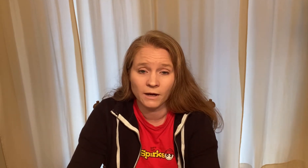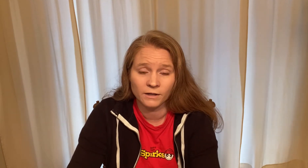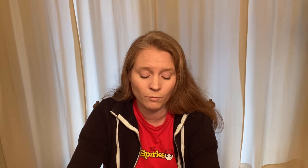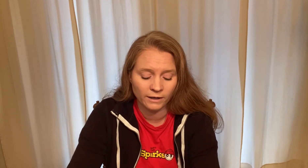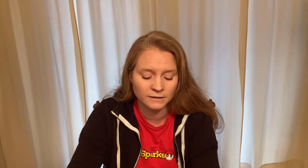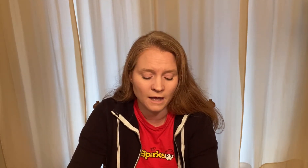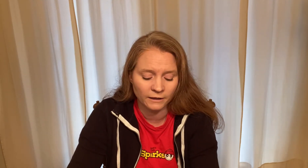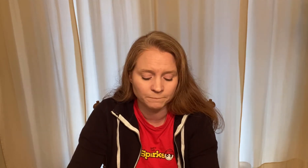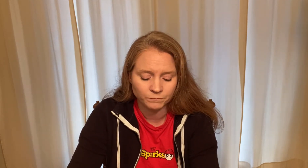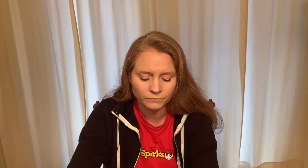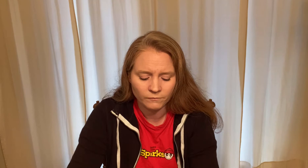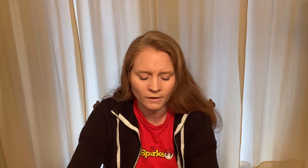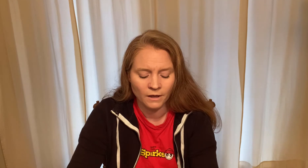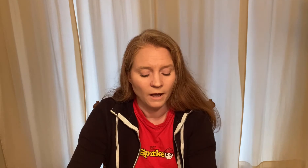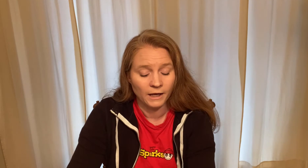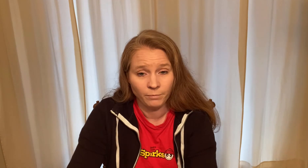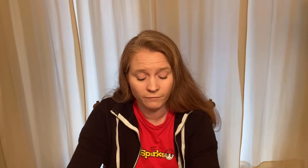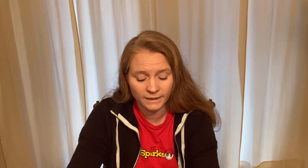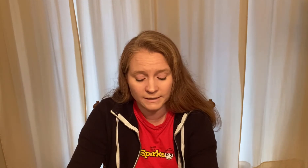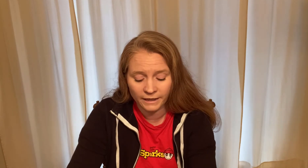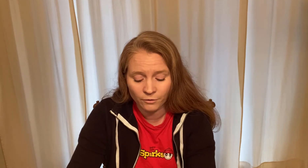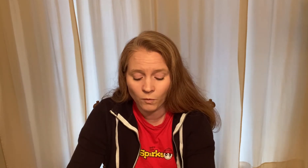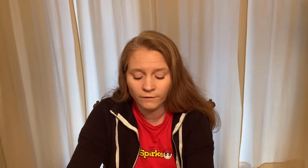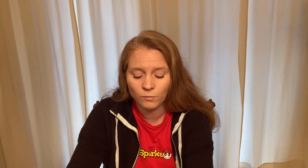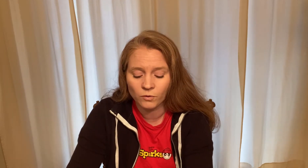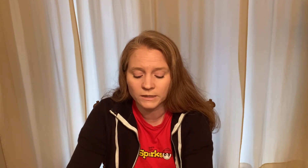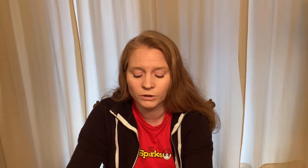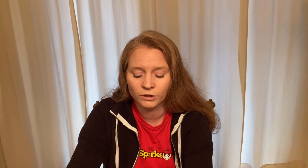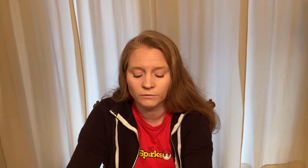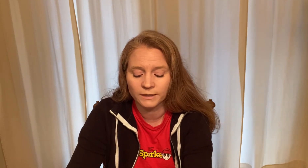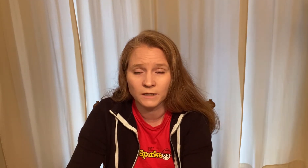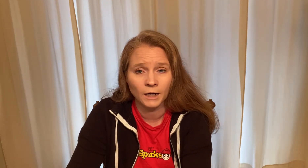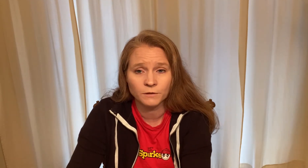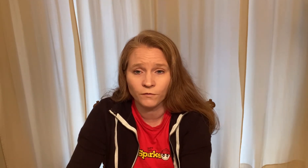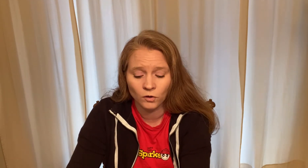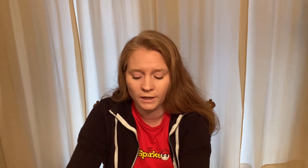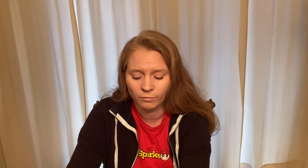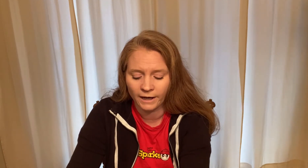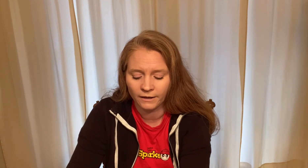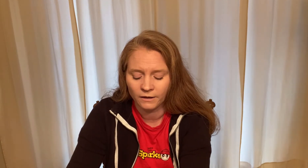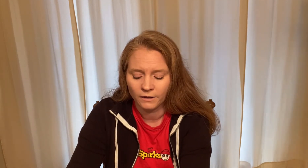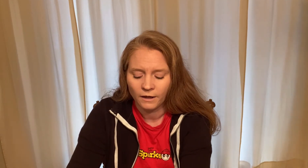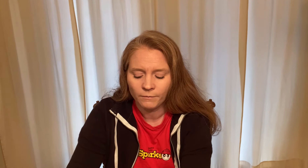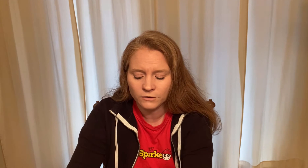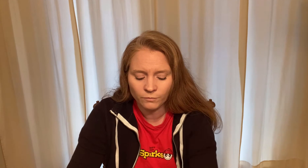the bread inside. A couple of minutes later, one of the boys returned with his arms full of bread. "Mr. Mueller,